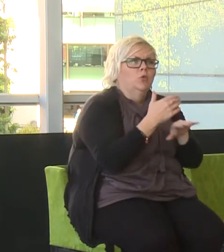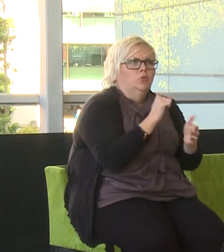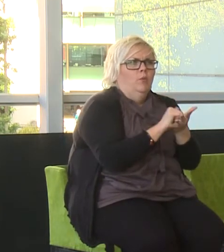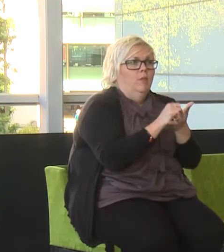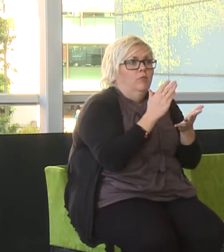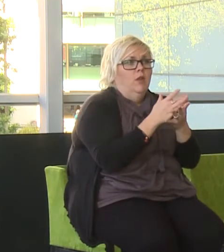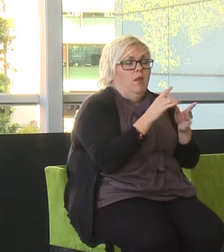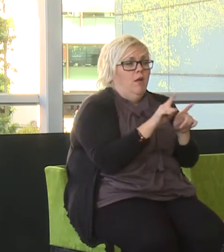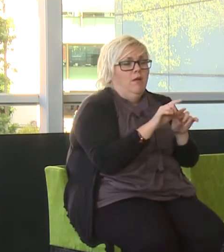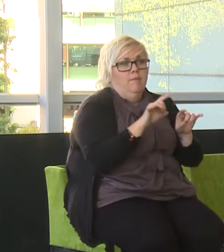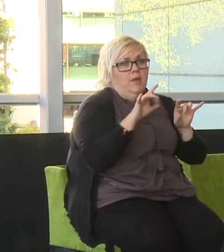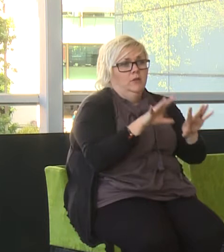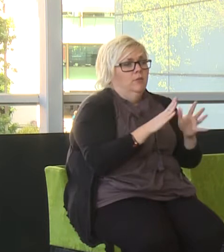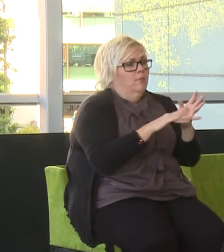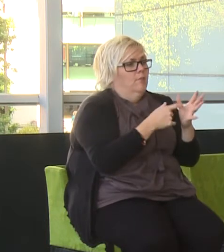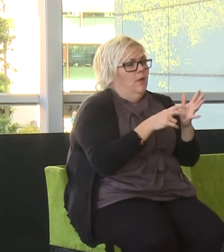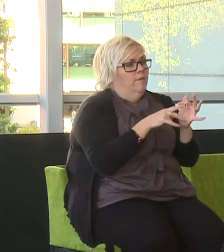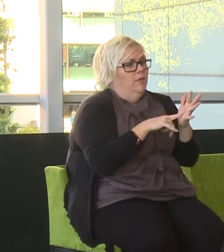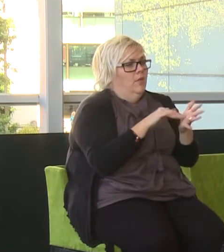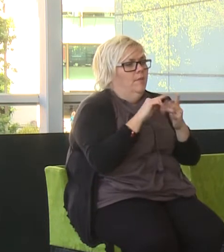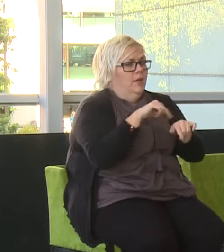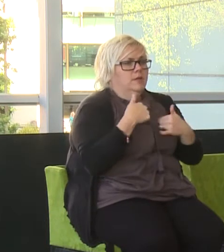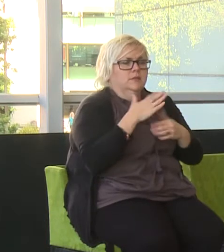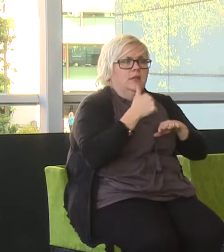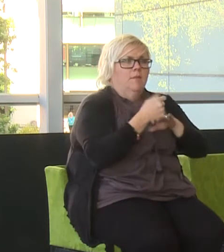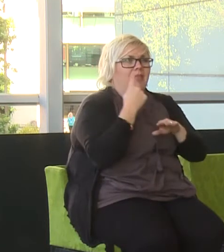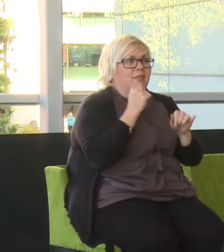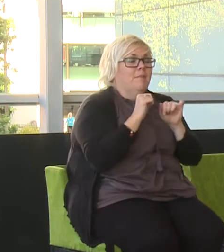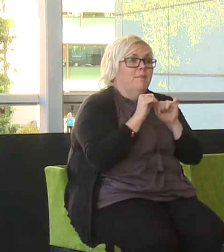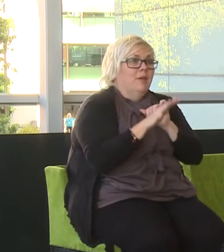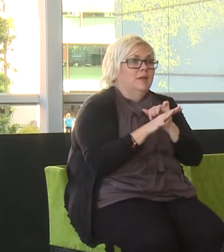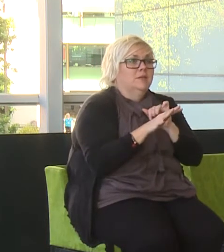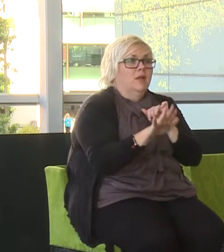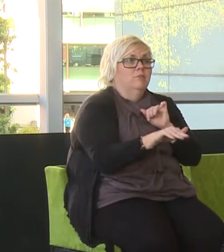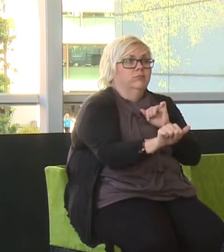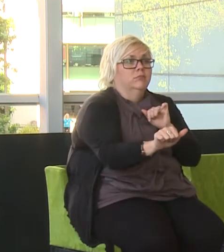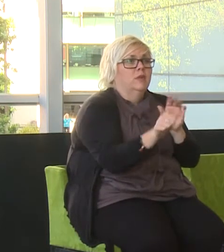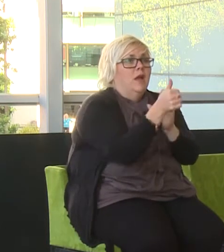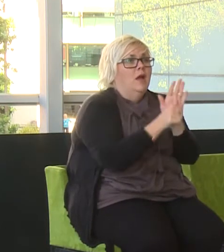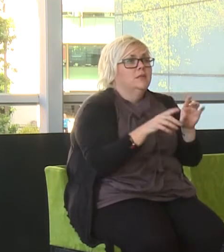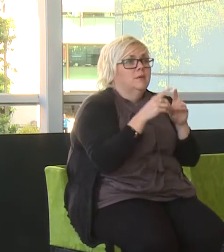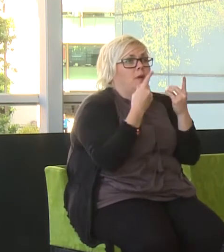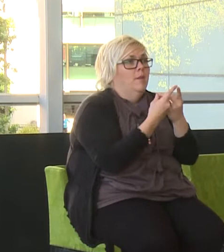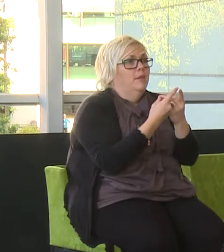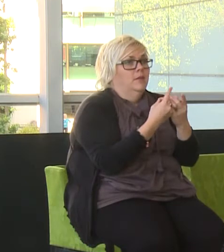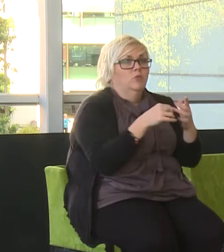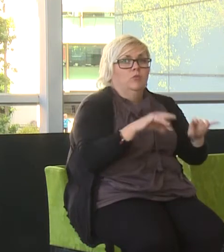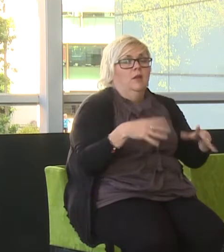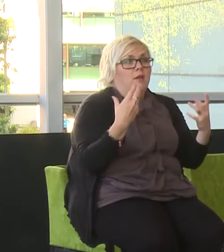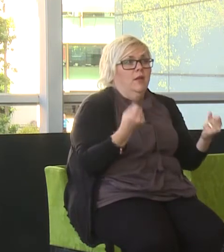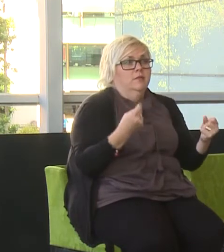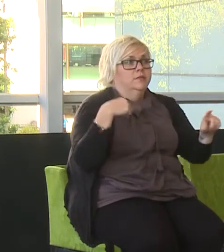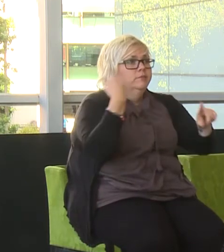magicians, Marvel enabled us to set up what I think was probably the best and most accomplished art department this country has seen.